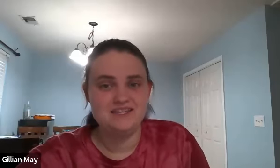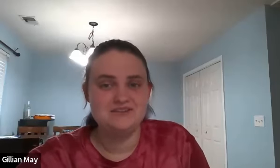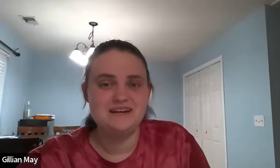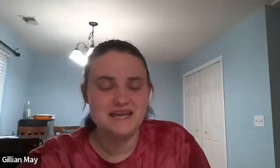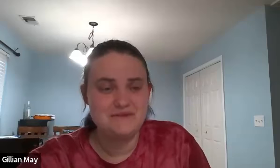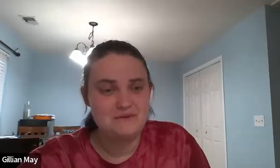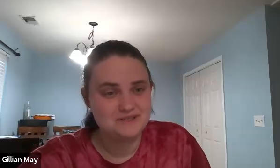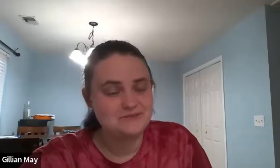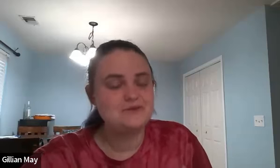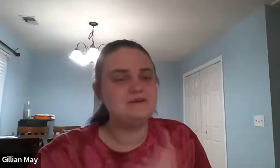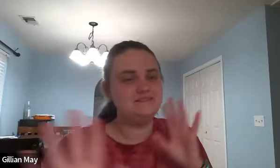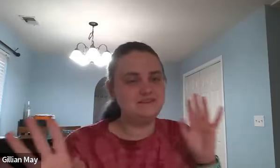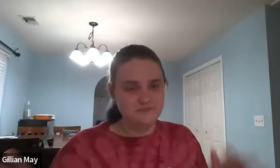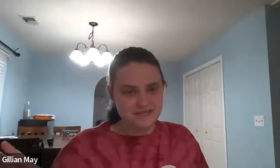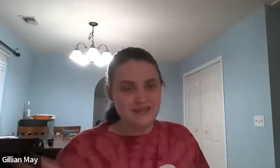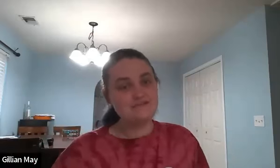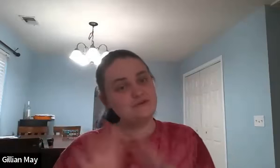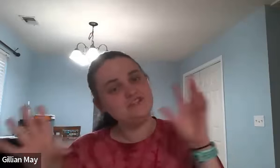You guys have a wonderful rest of your week and 4th of